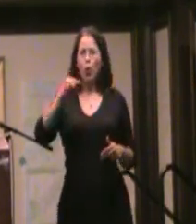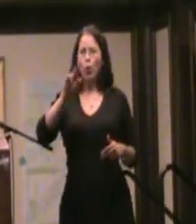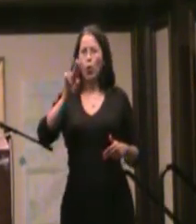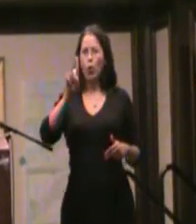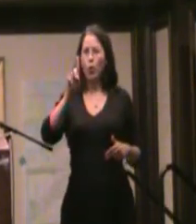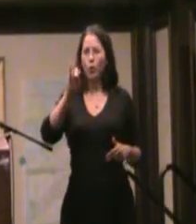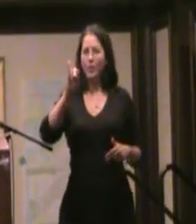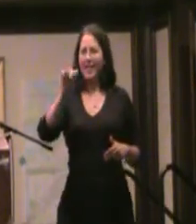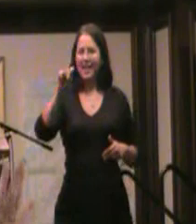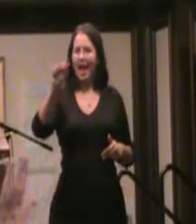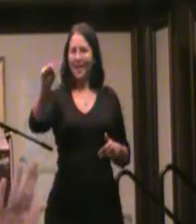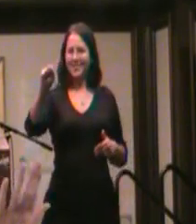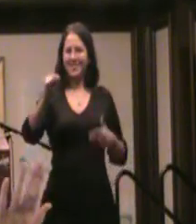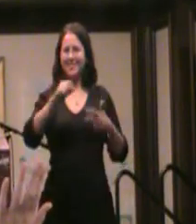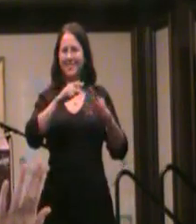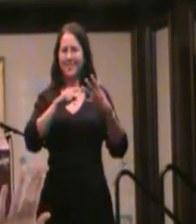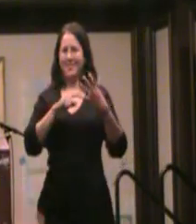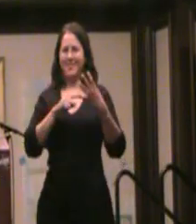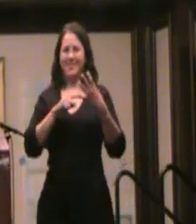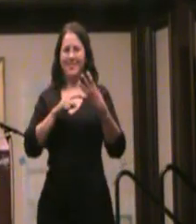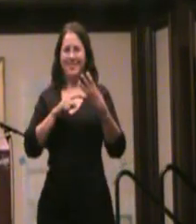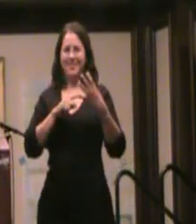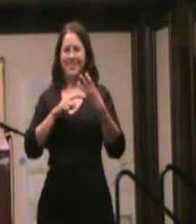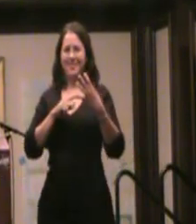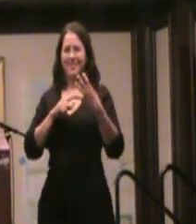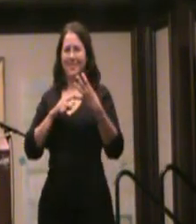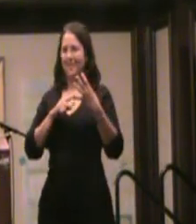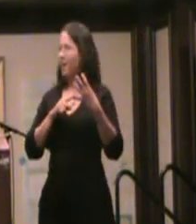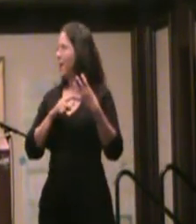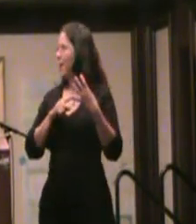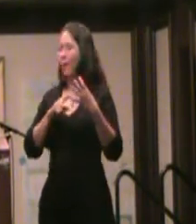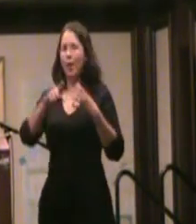Judías. Judías, yes.